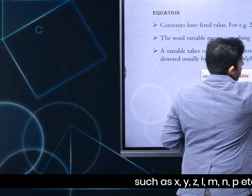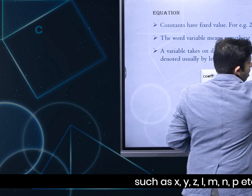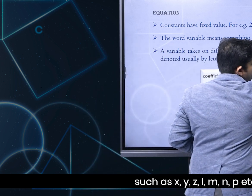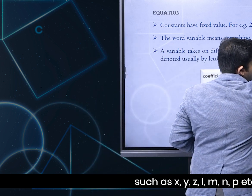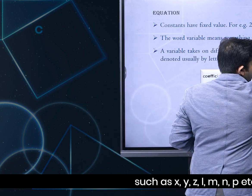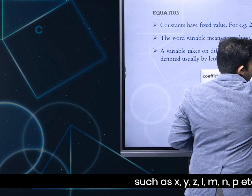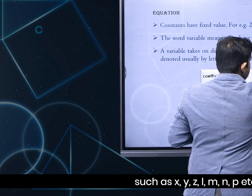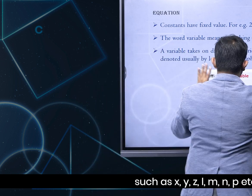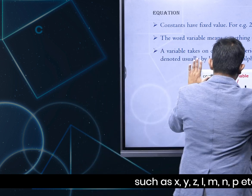etc.